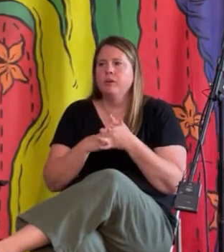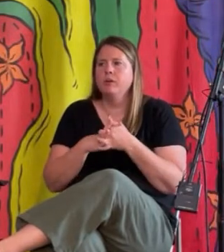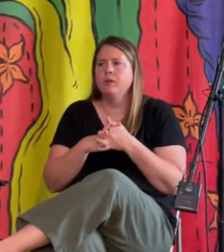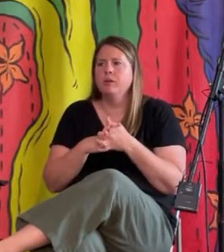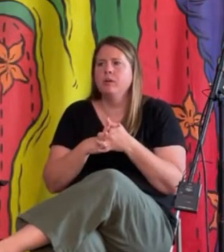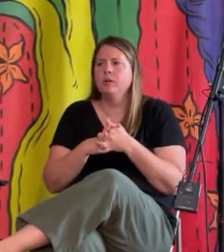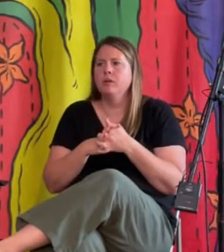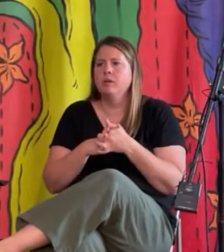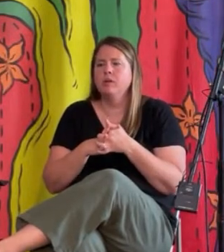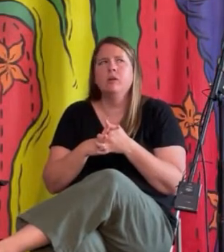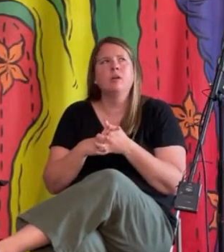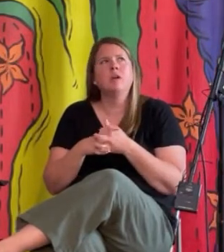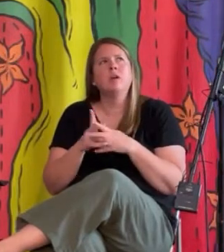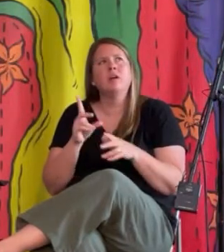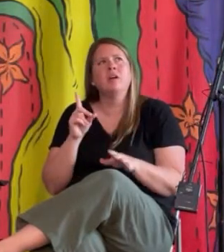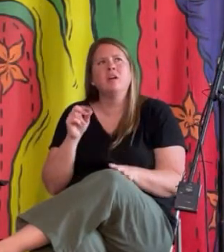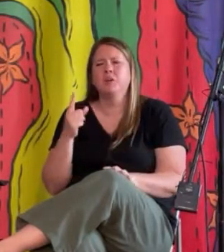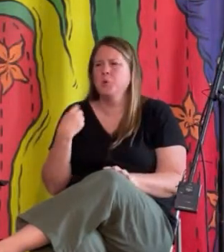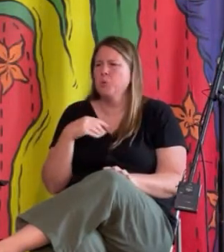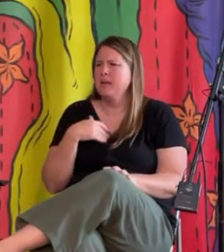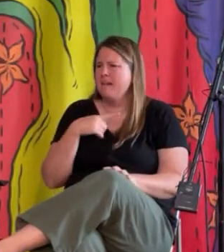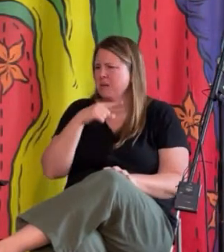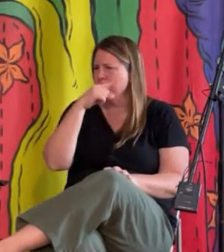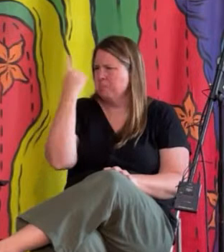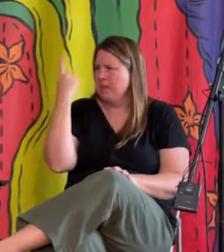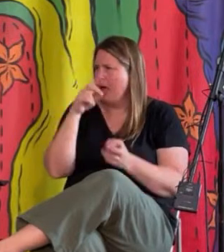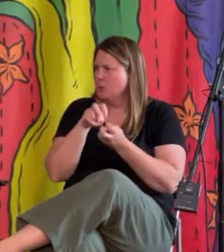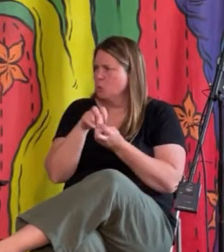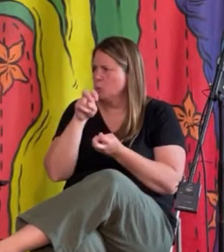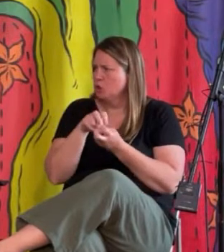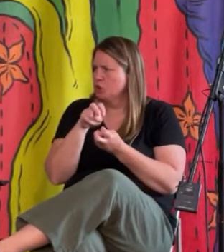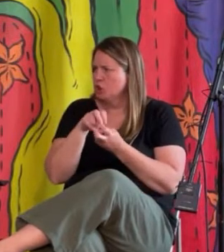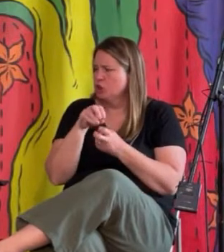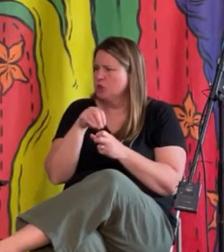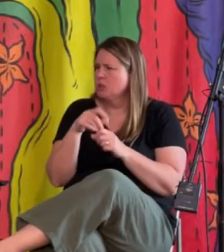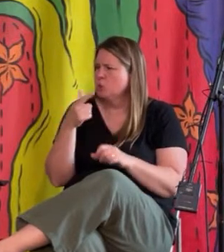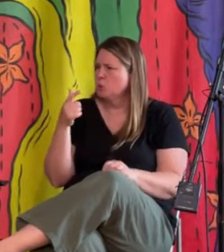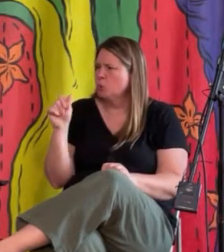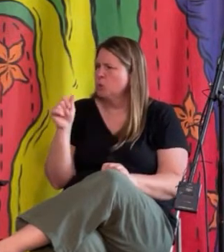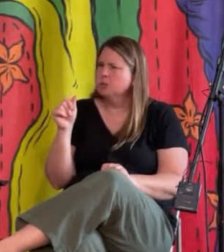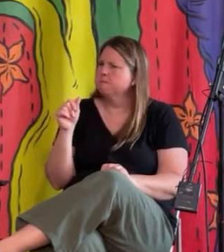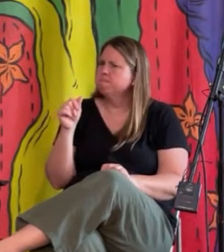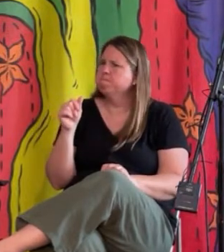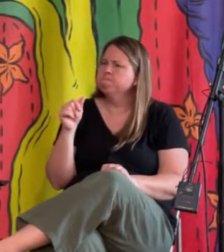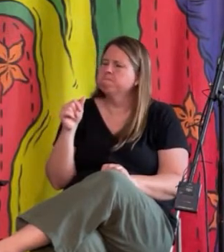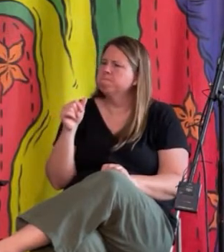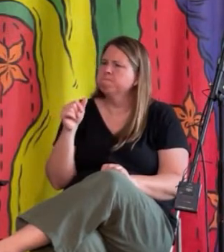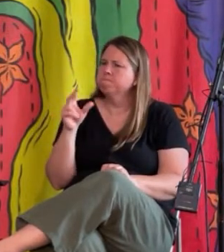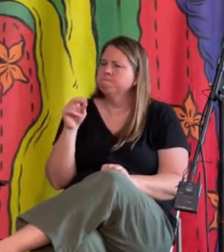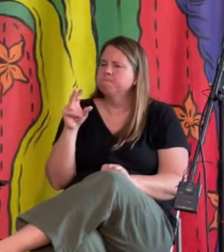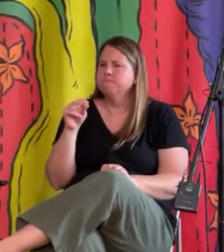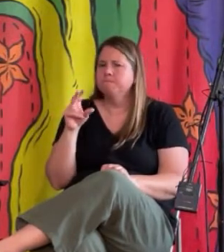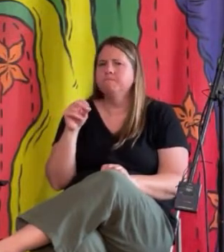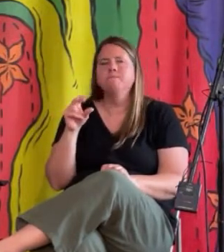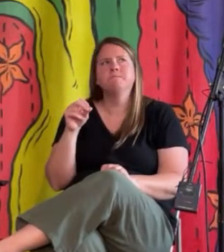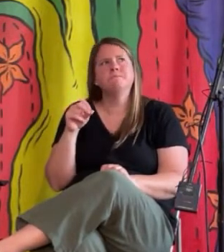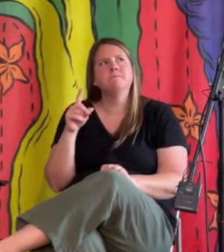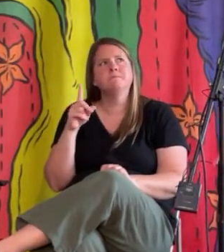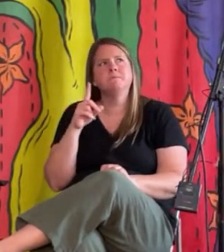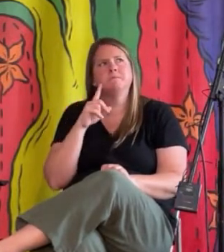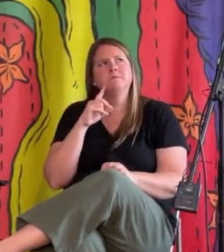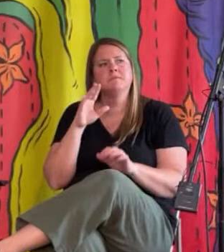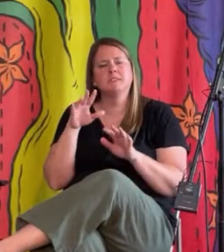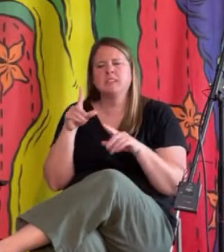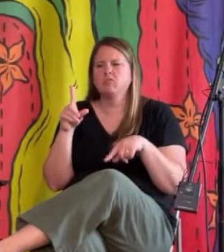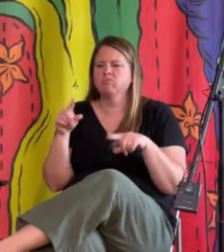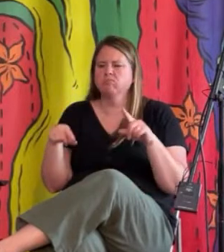Do we have black squirrels in Georgia? Not so much, maybe. They're scattered throughout